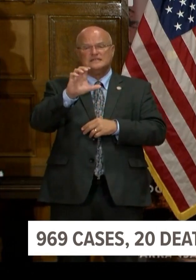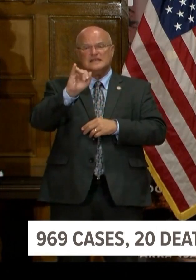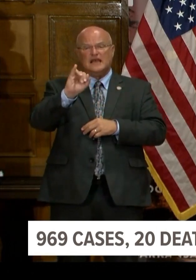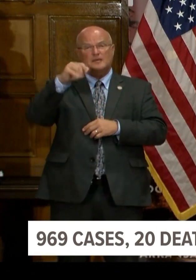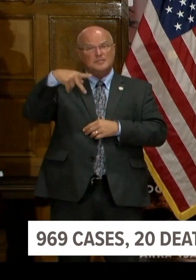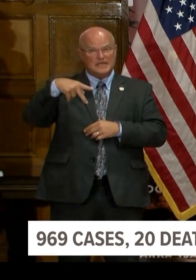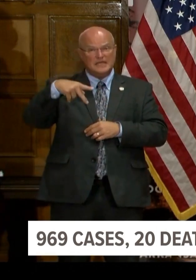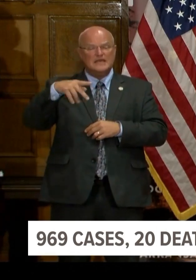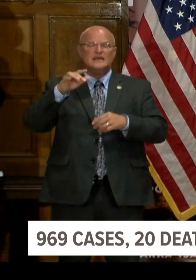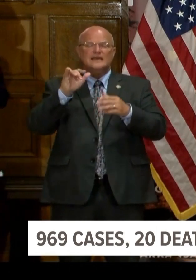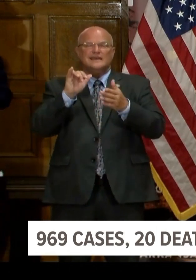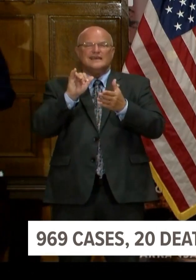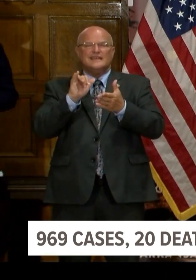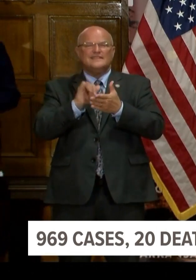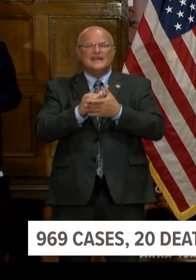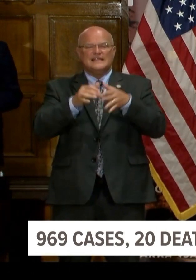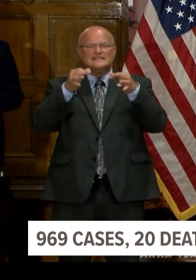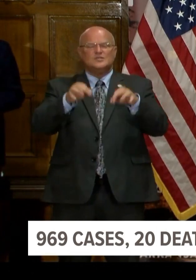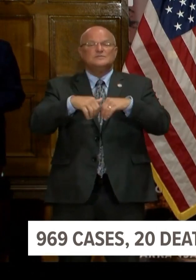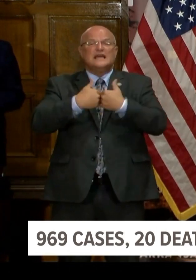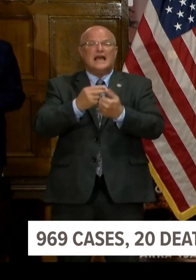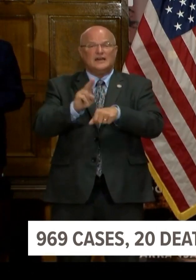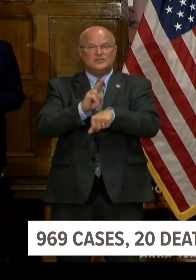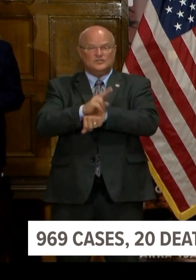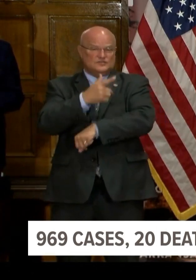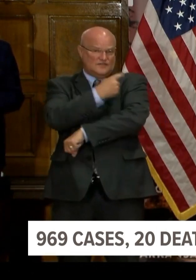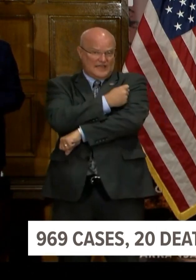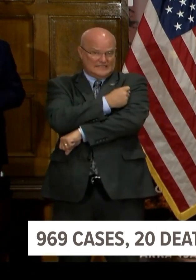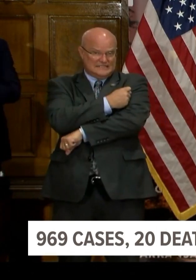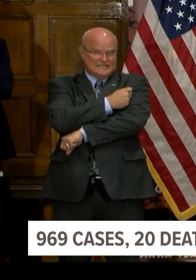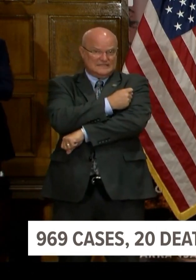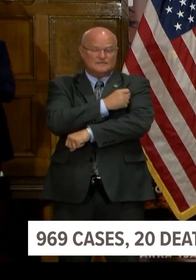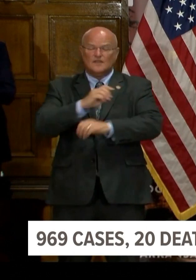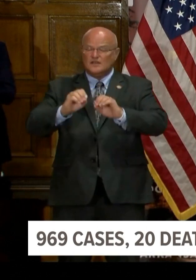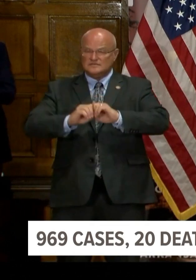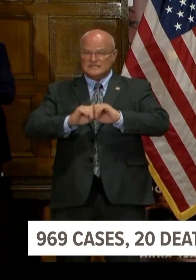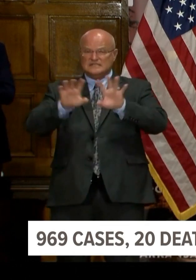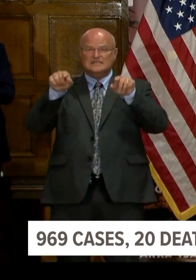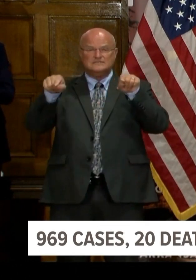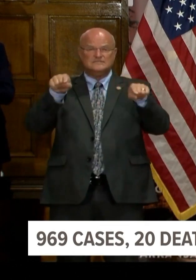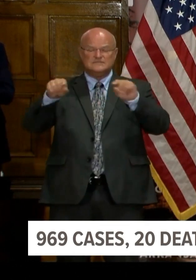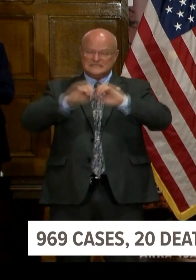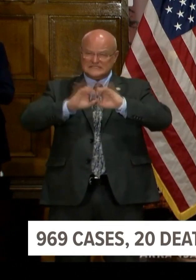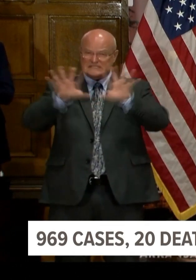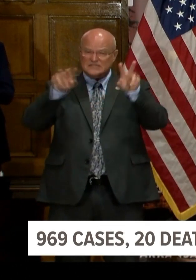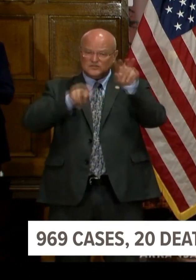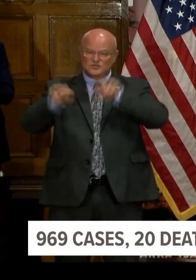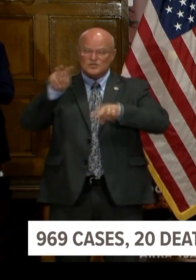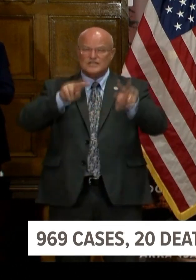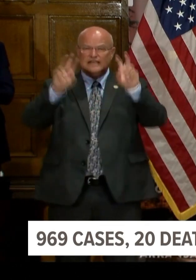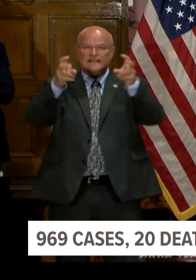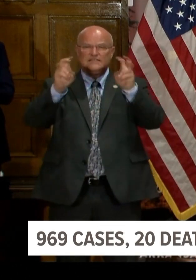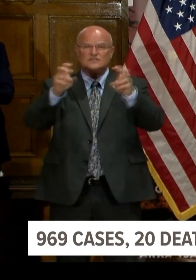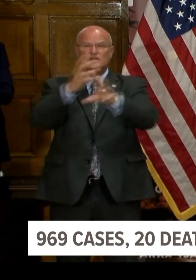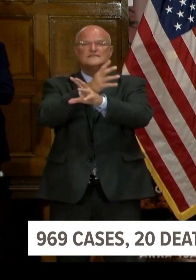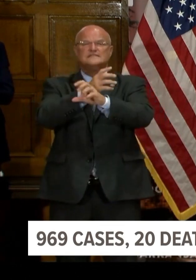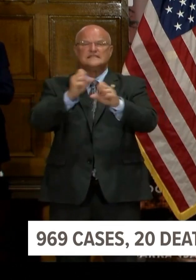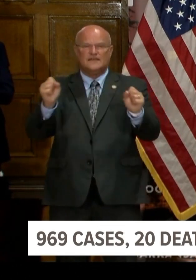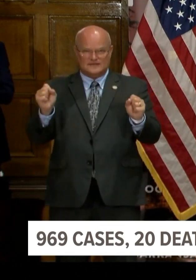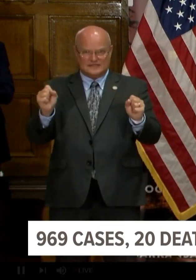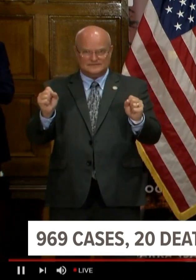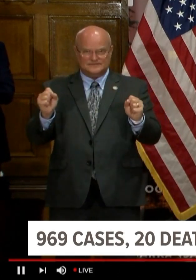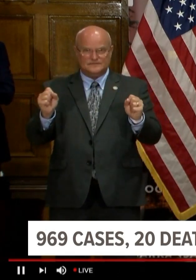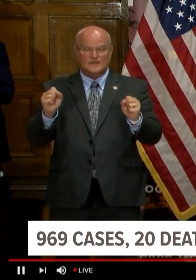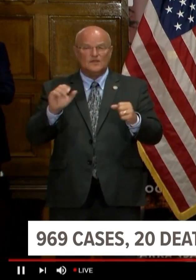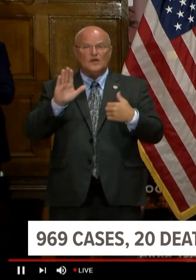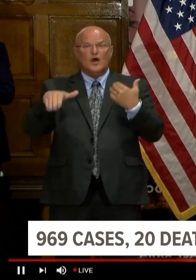ACIP, which determines how to use the vaccine, are clearly looking at the issue of safety.